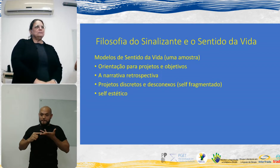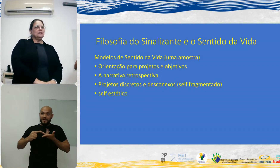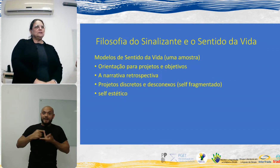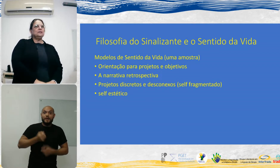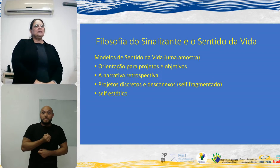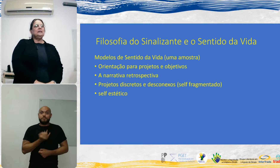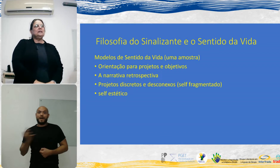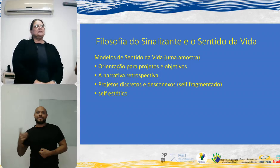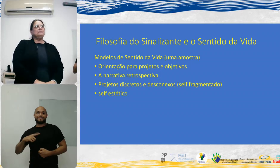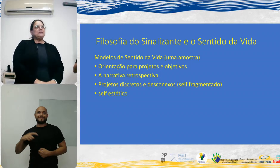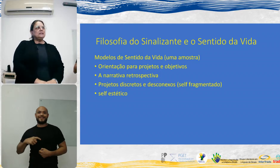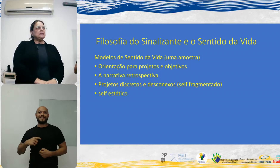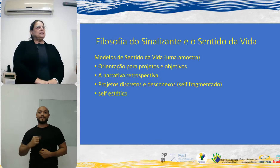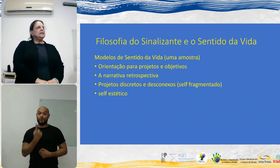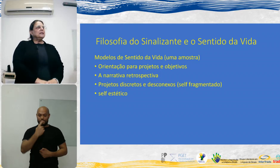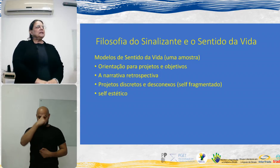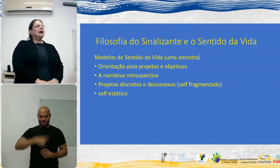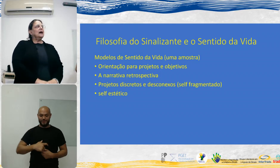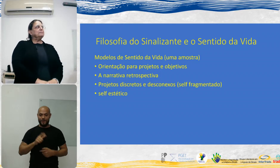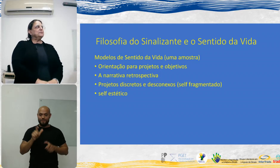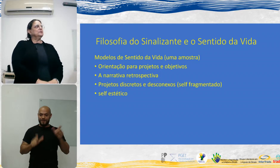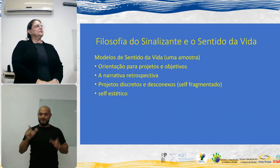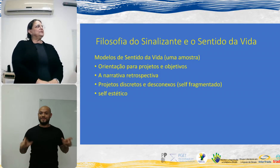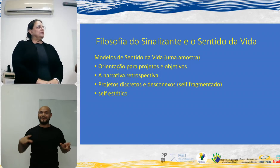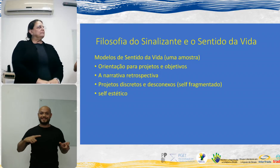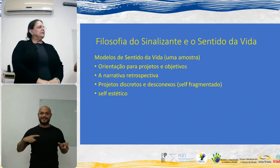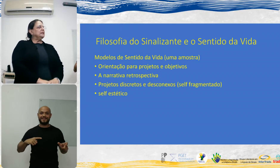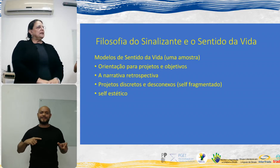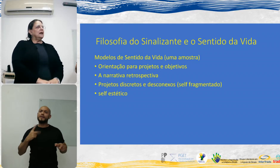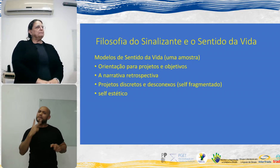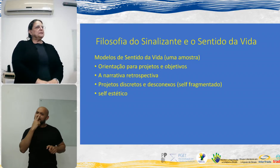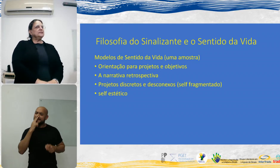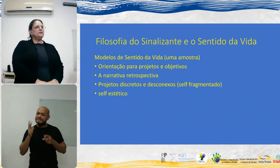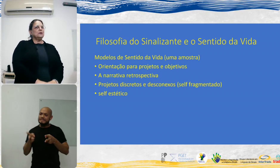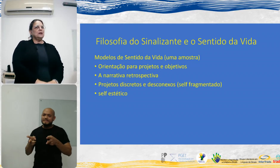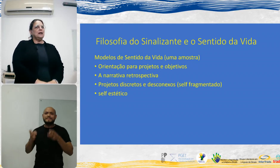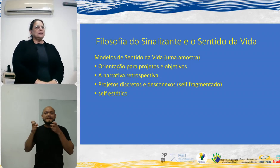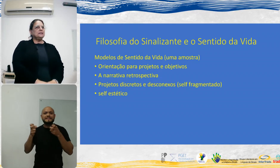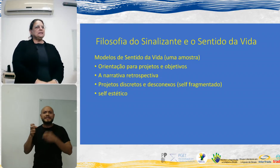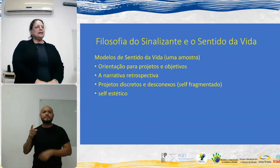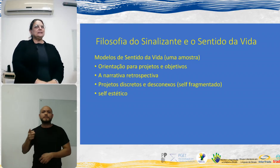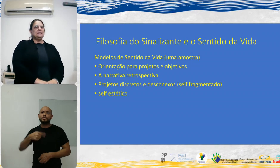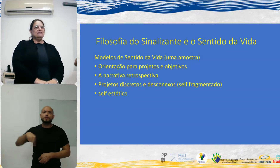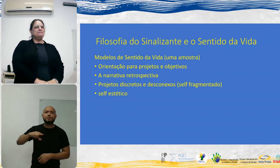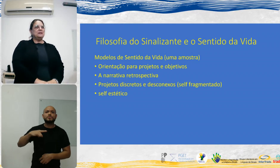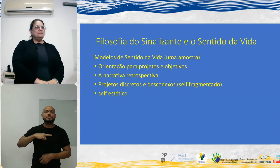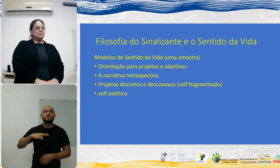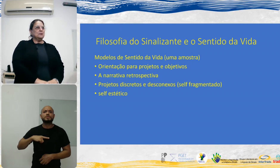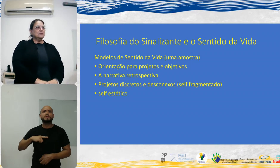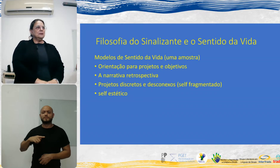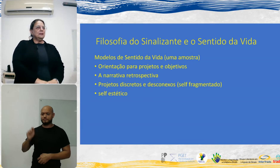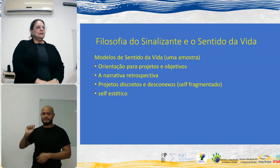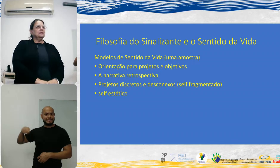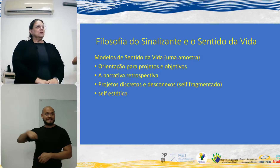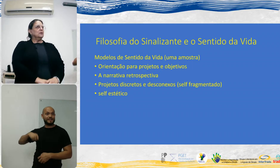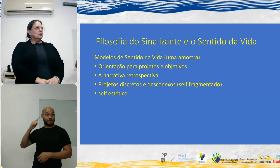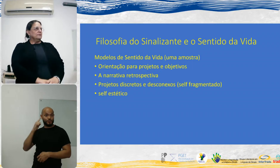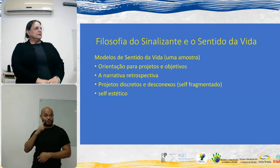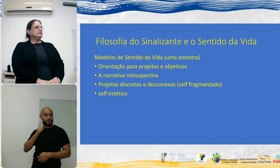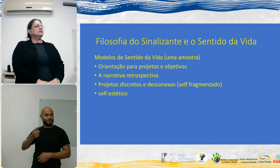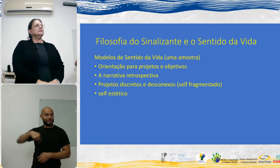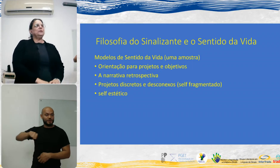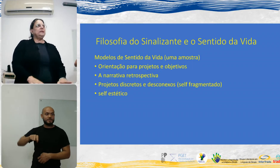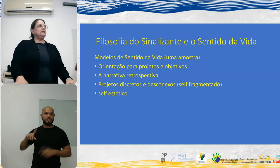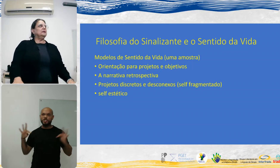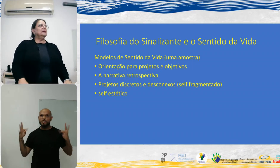so much is because I think it captures something that happens for us as deaf people. Not all of